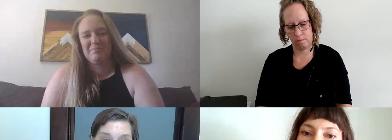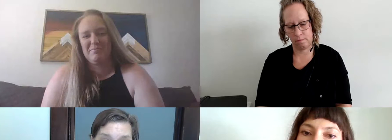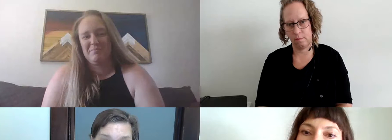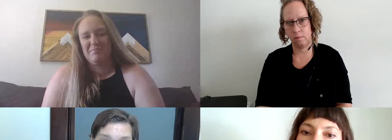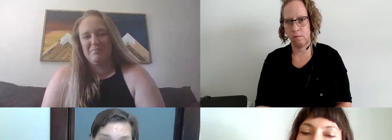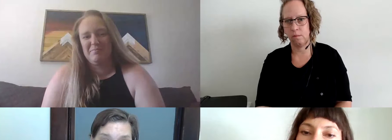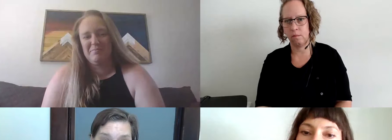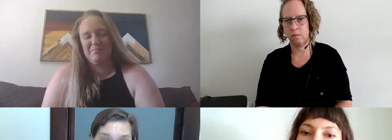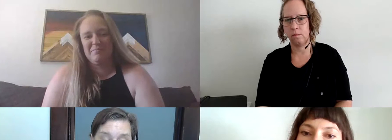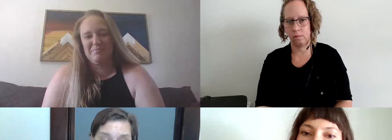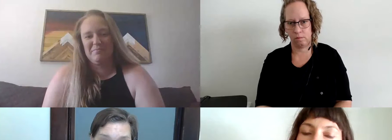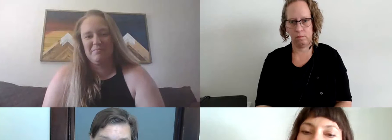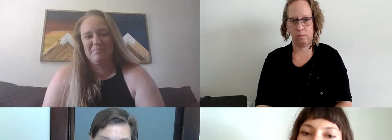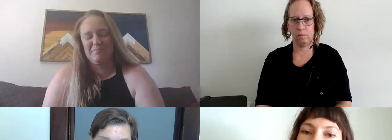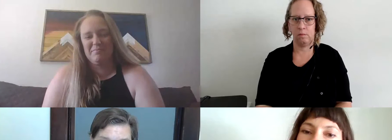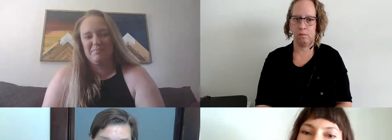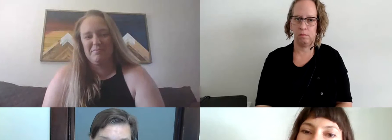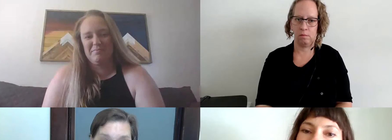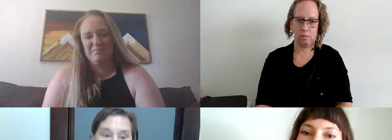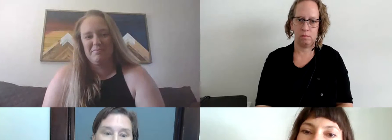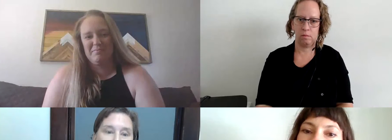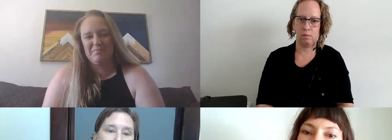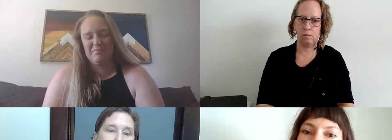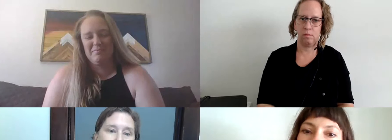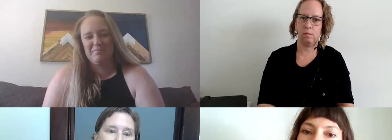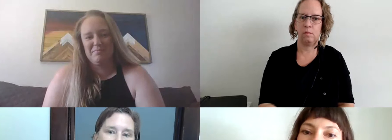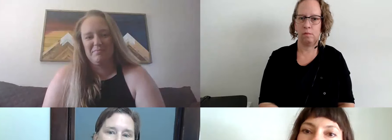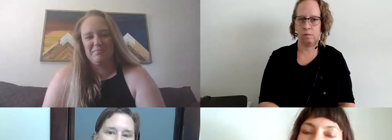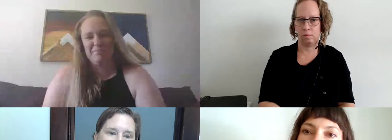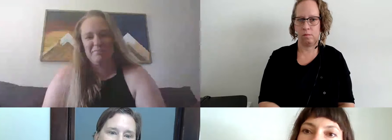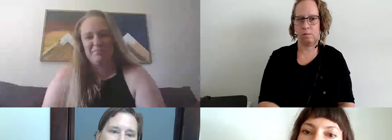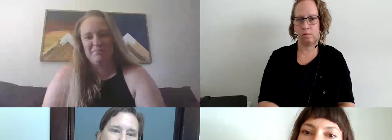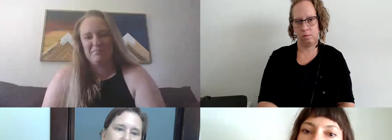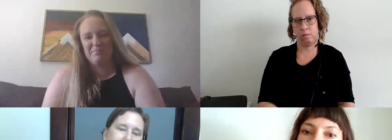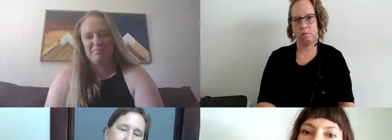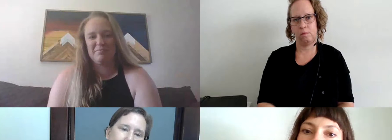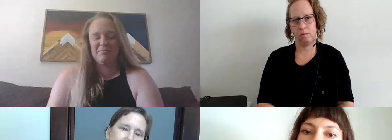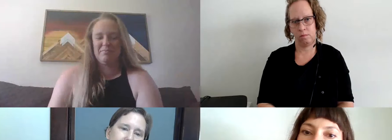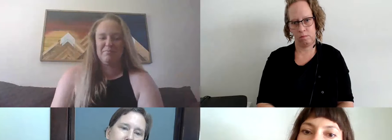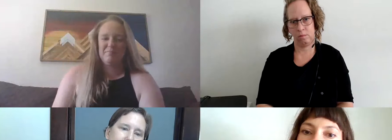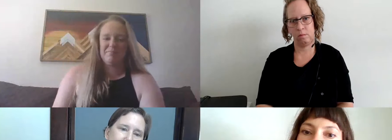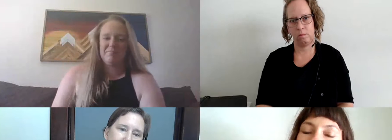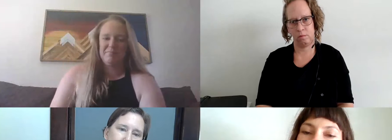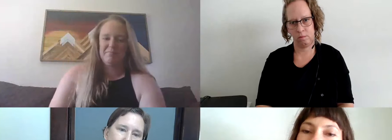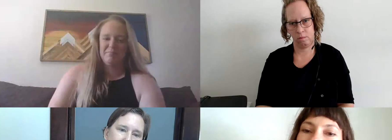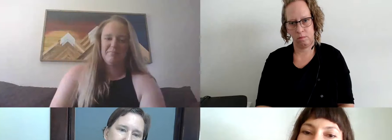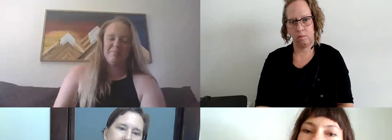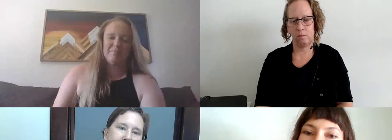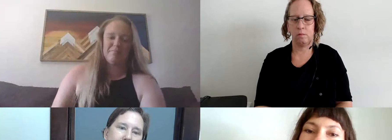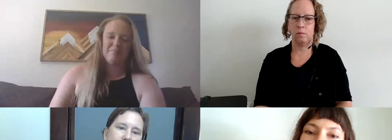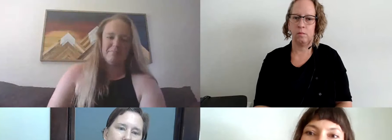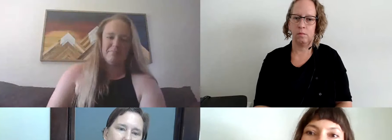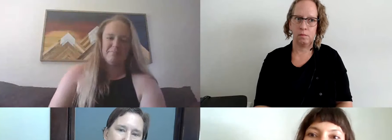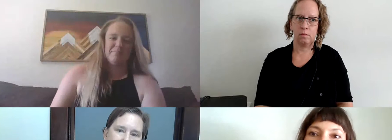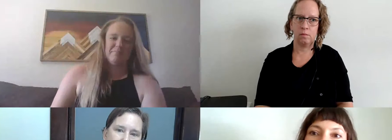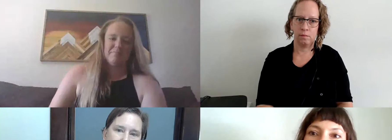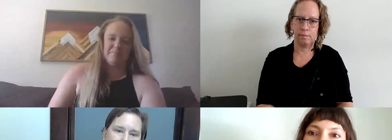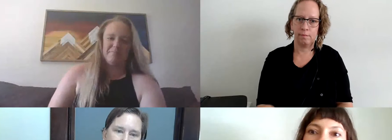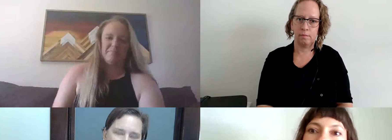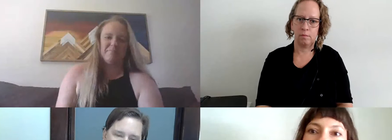would recommend setting up 2 screens. Or if you're using Microsoft Teams, you can have Teams on the top half of the screen and